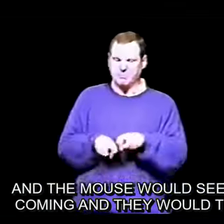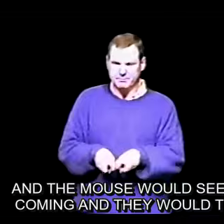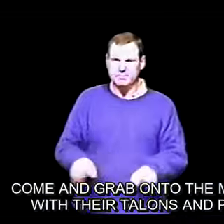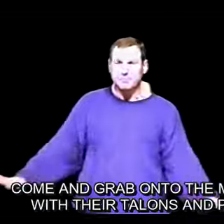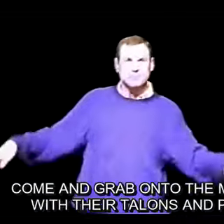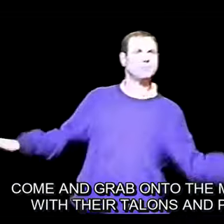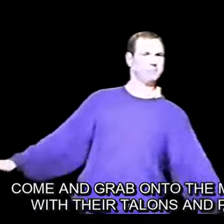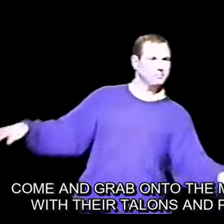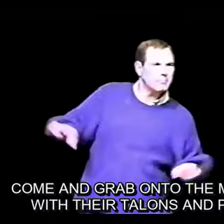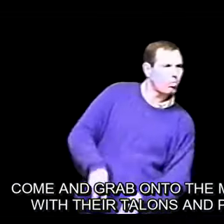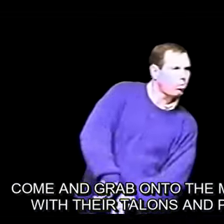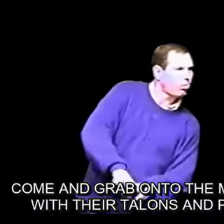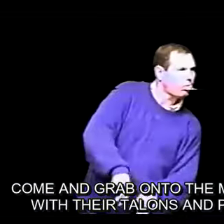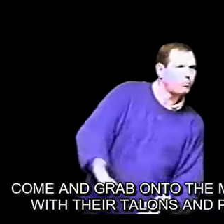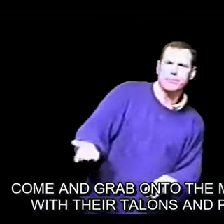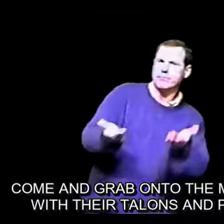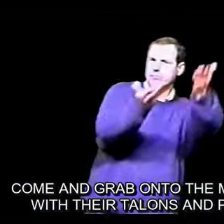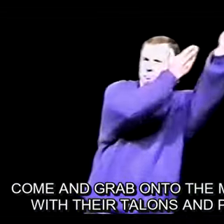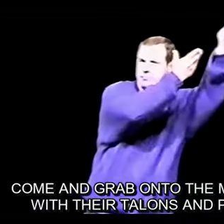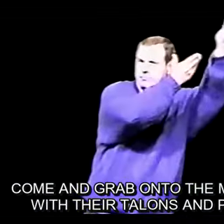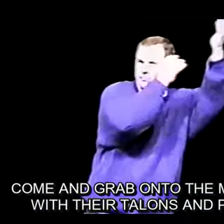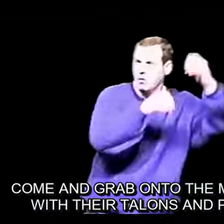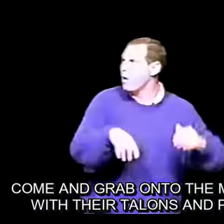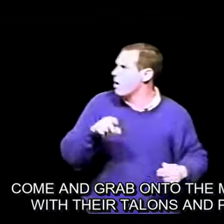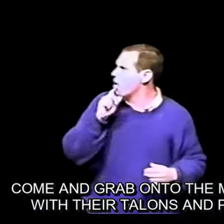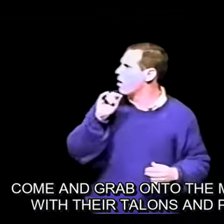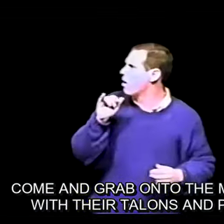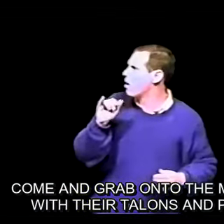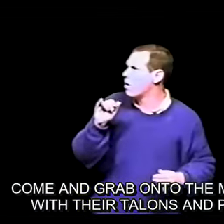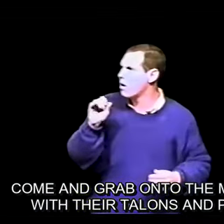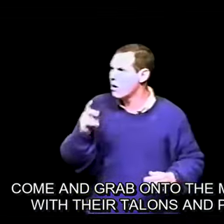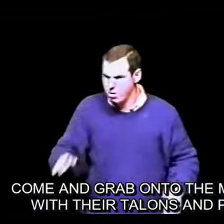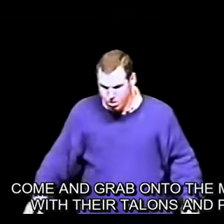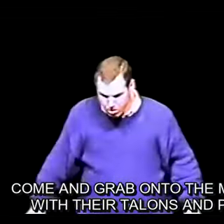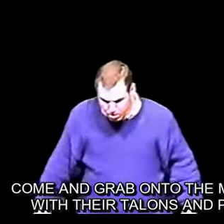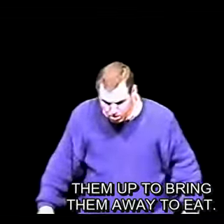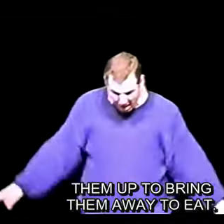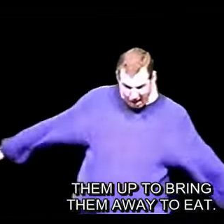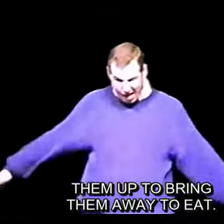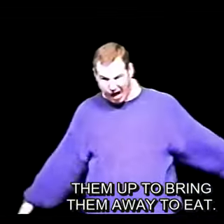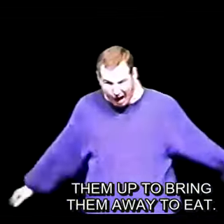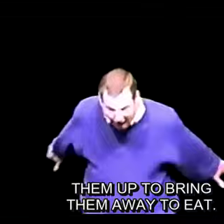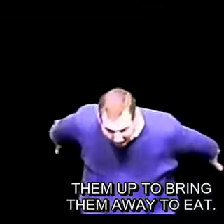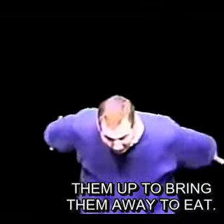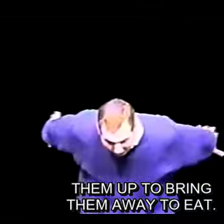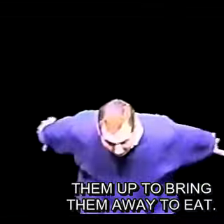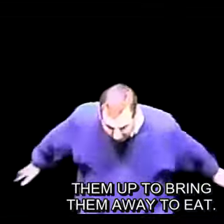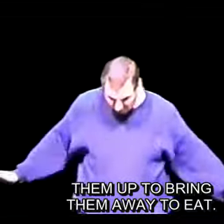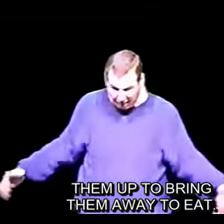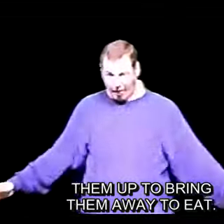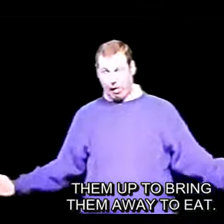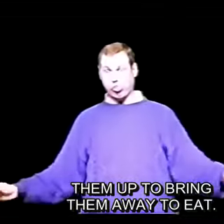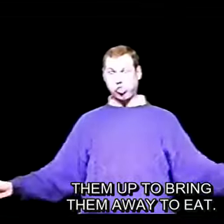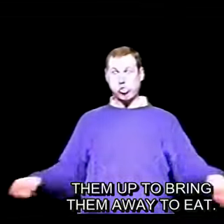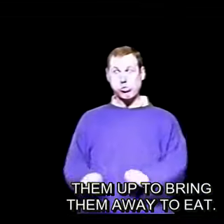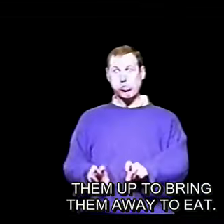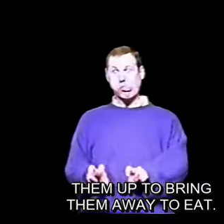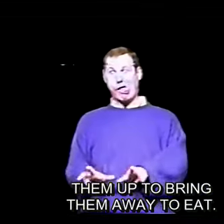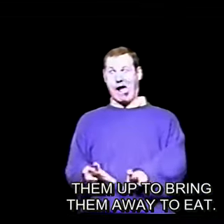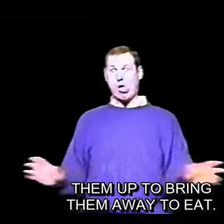and grab onto the mouse with their talons and pick them up to bring them away to eat. But